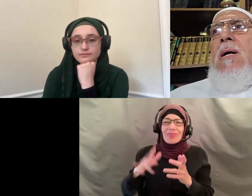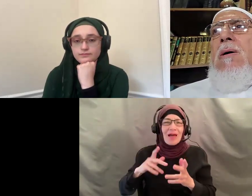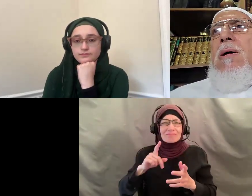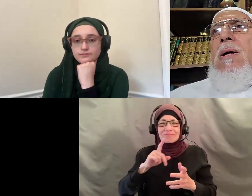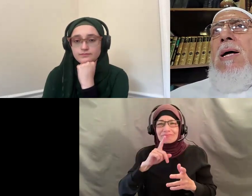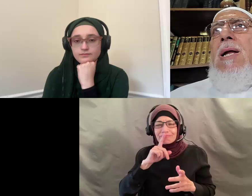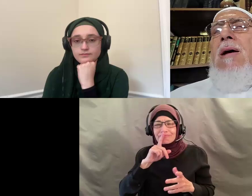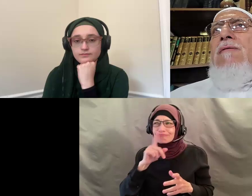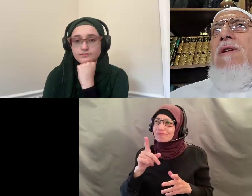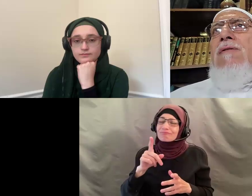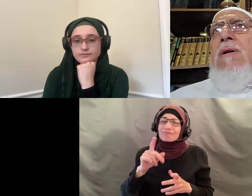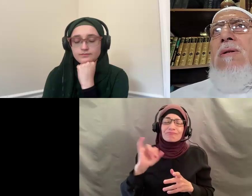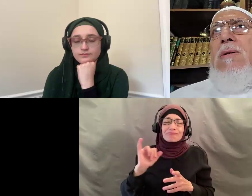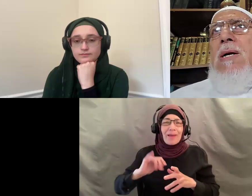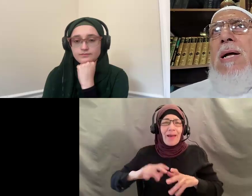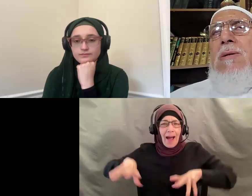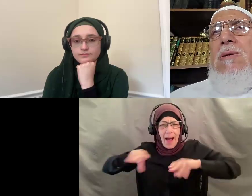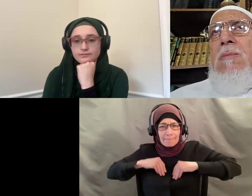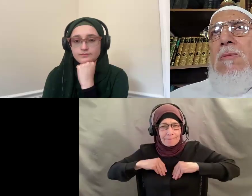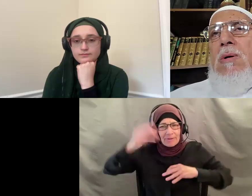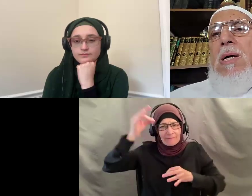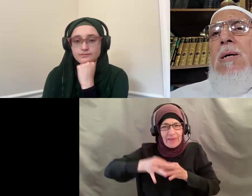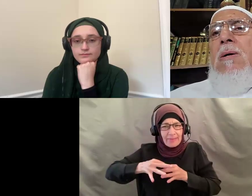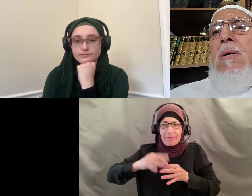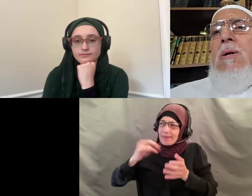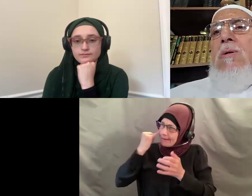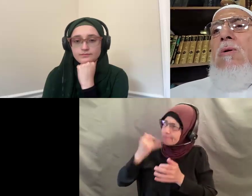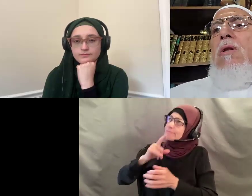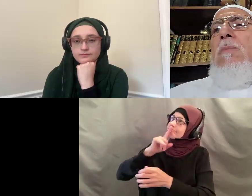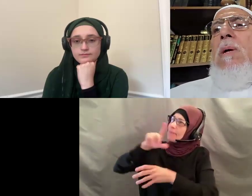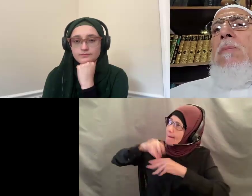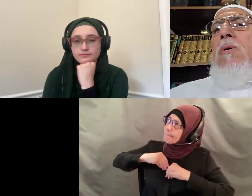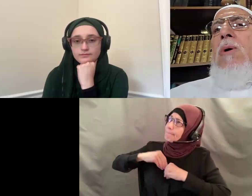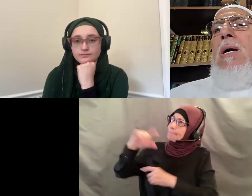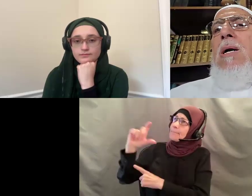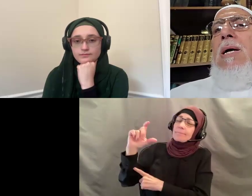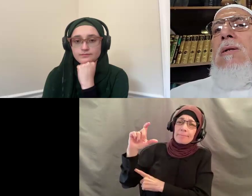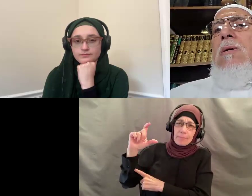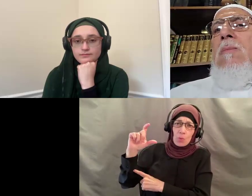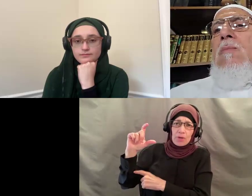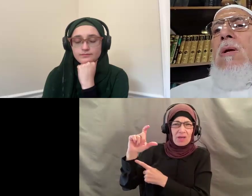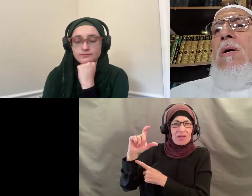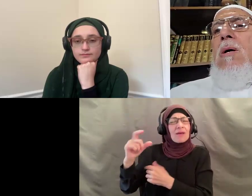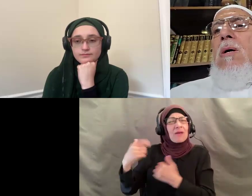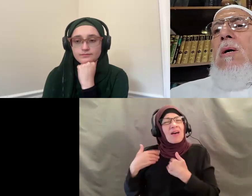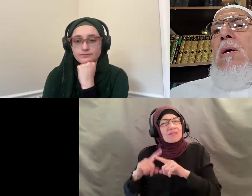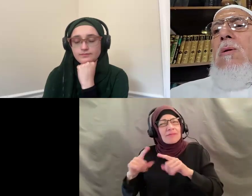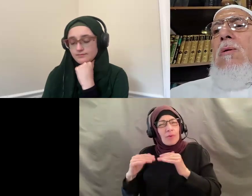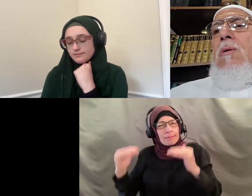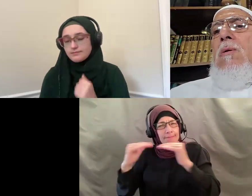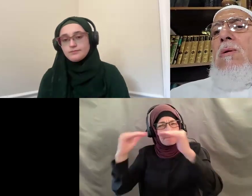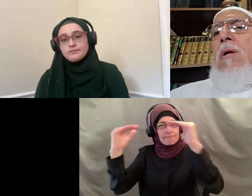uh, can have different grades, okay? So the people who are right,